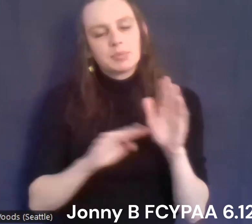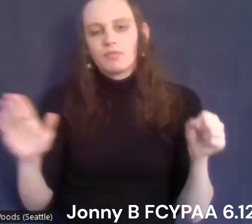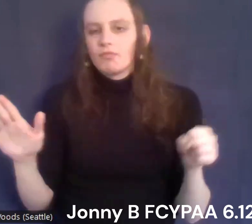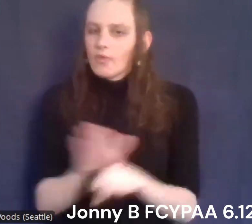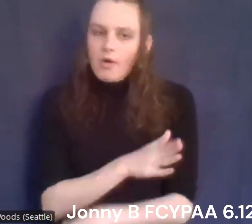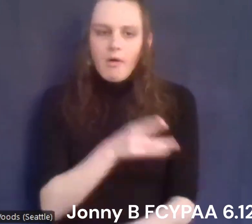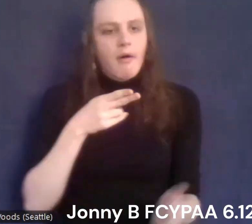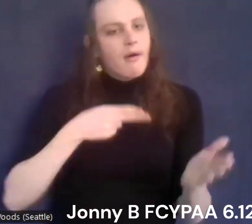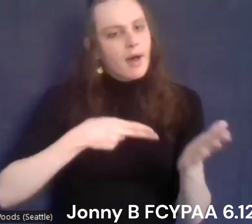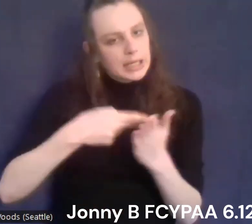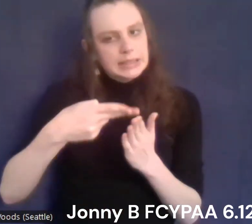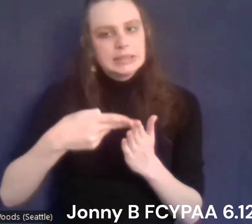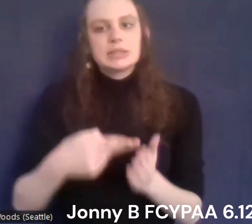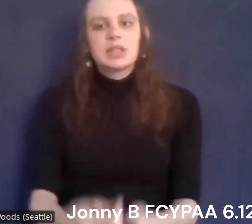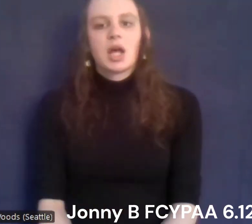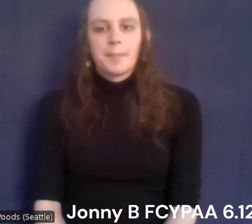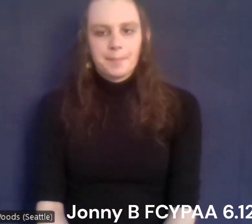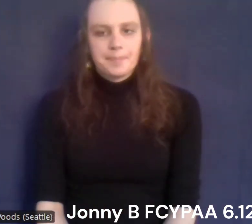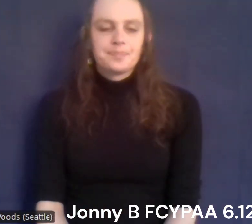And that